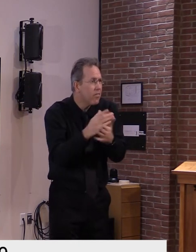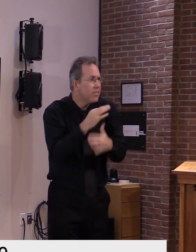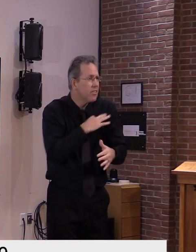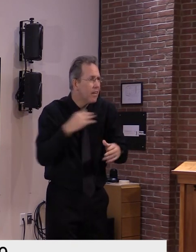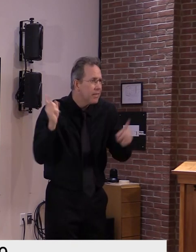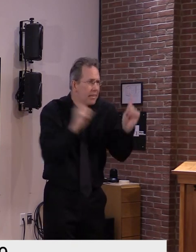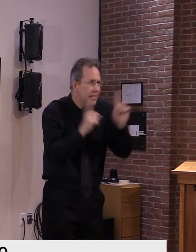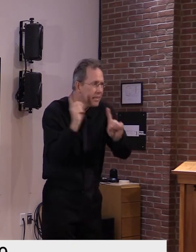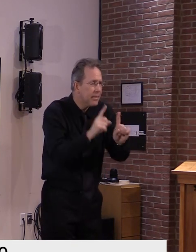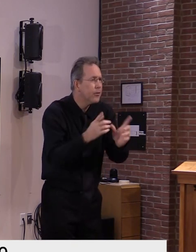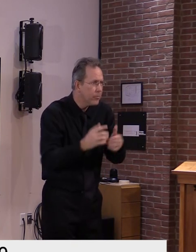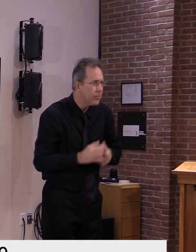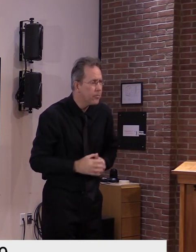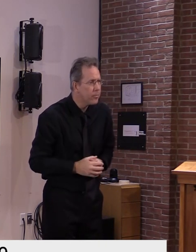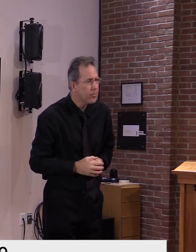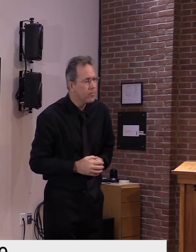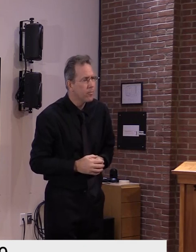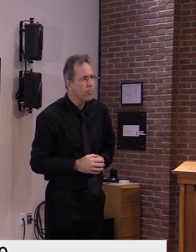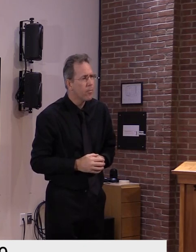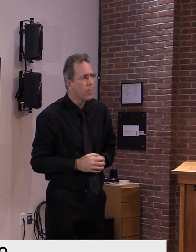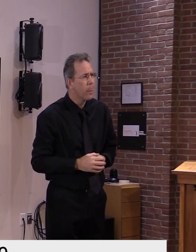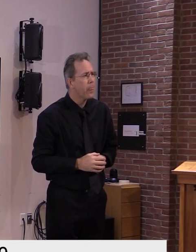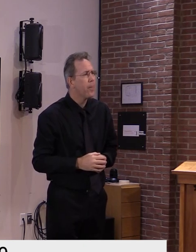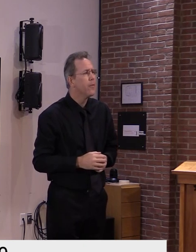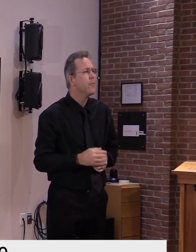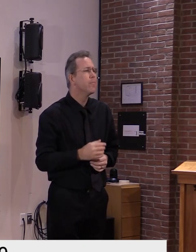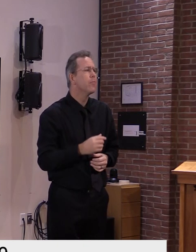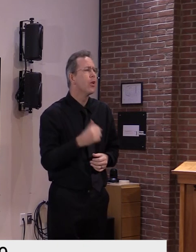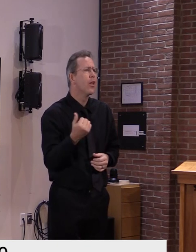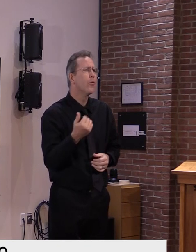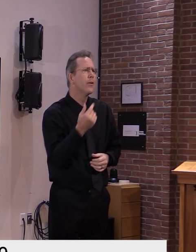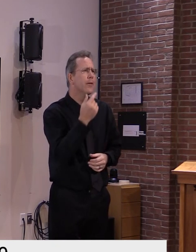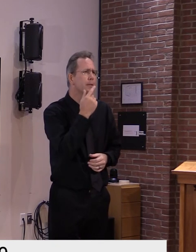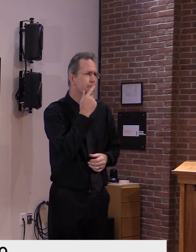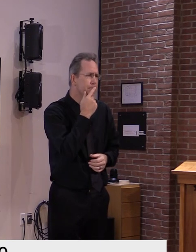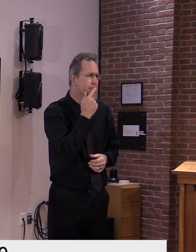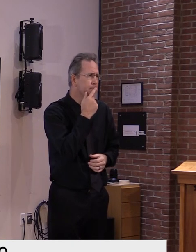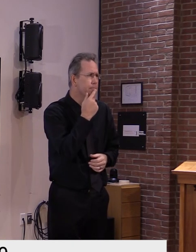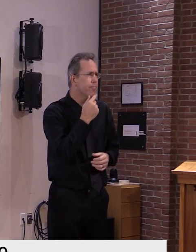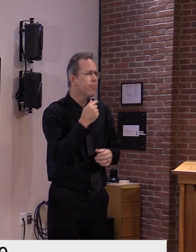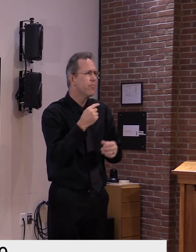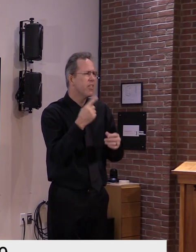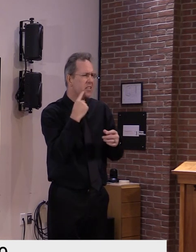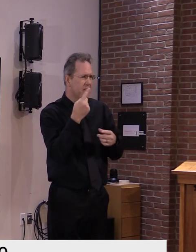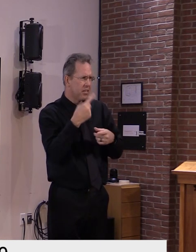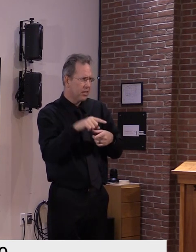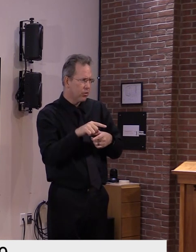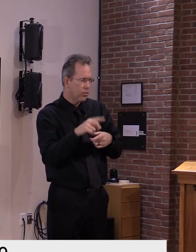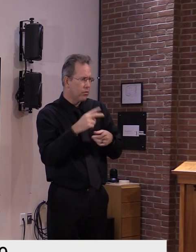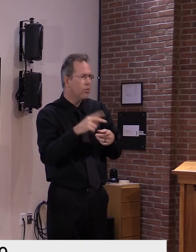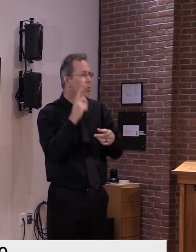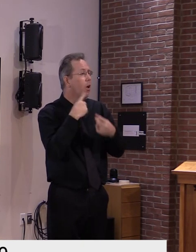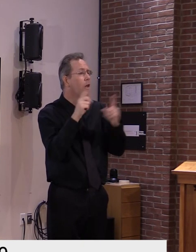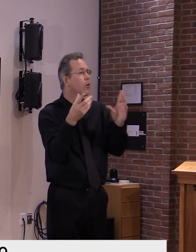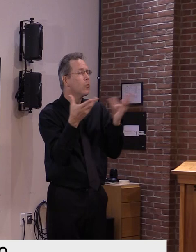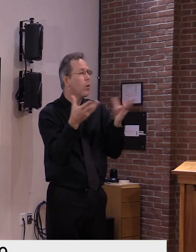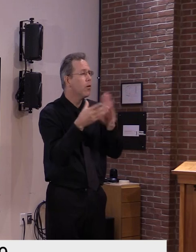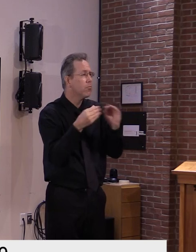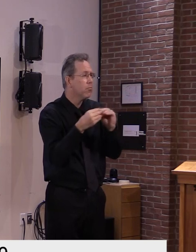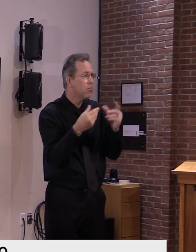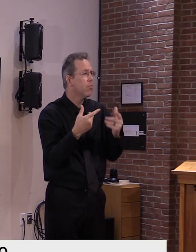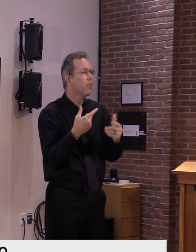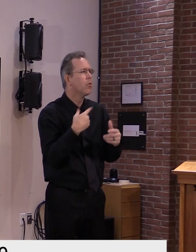we're also developing, and probably announce it next week, we're also developing a pool of